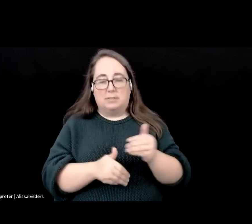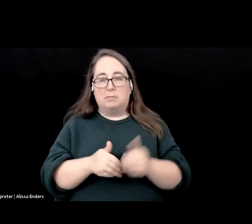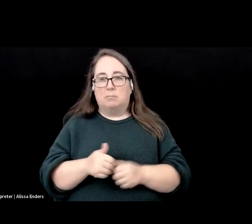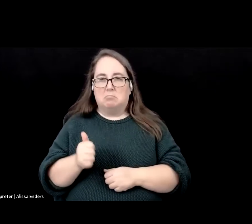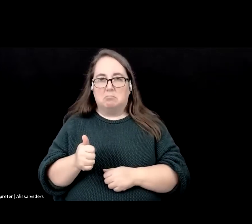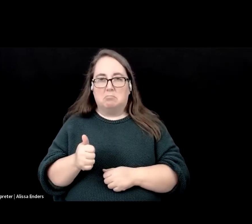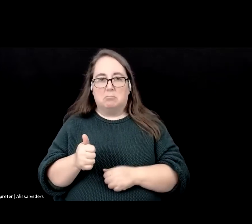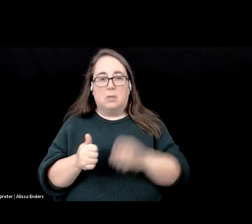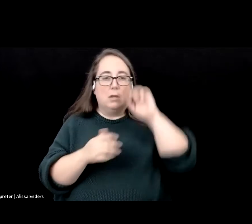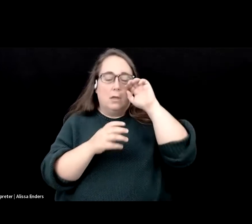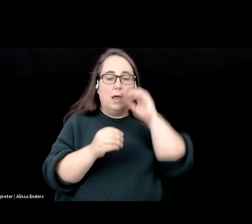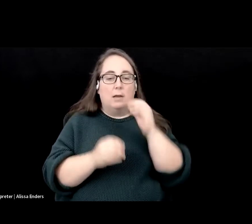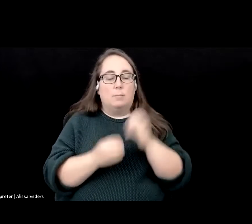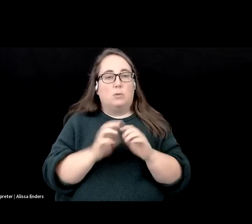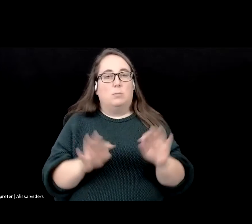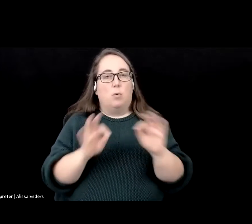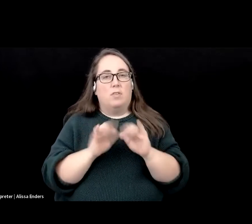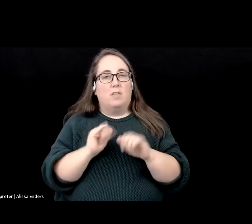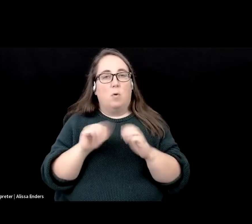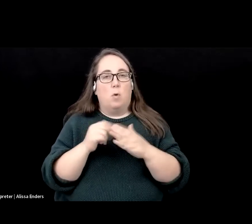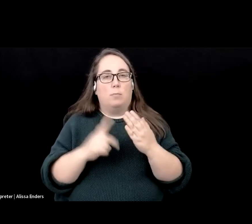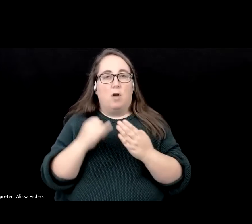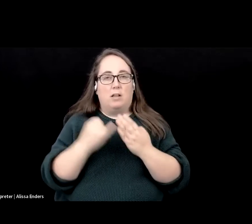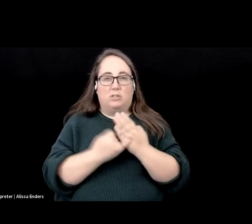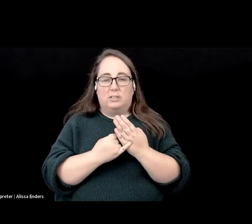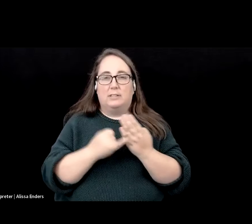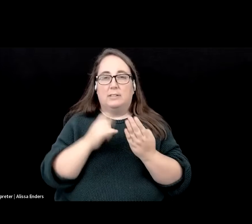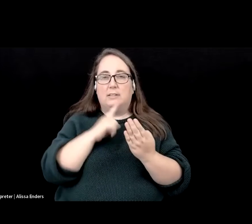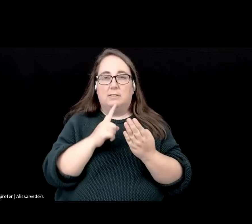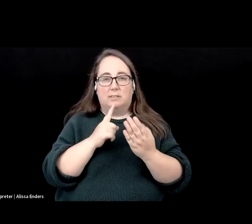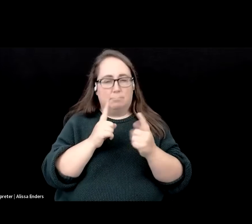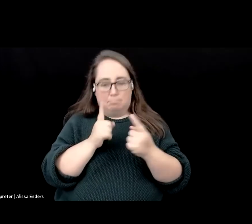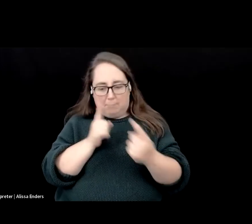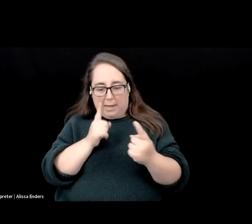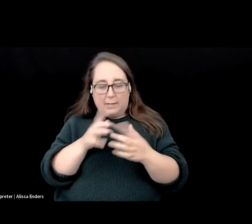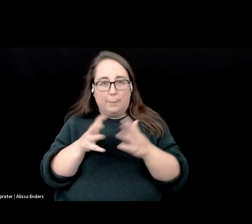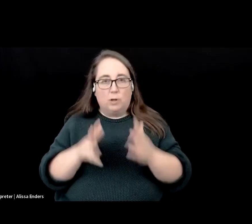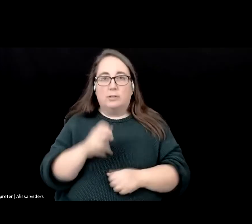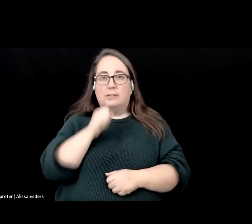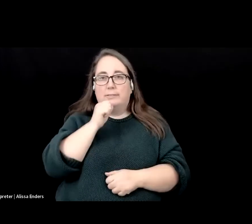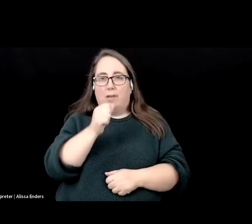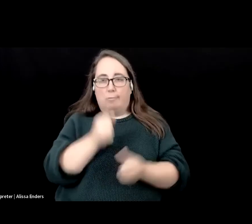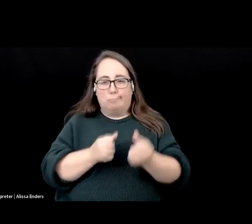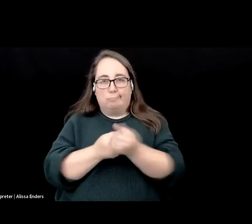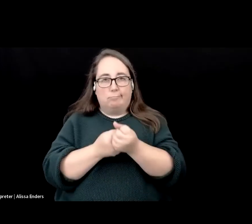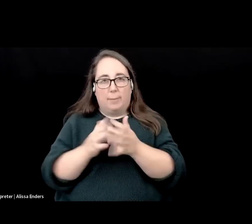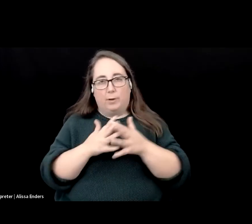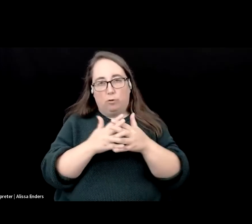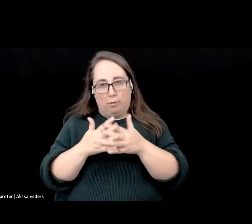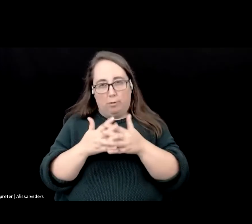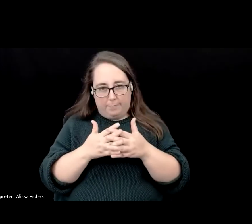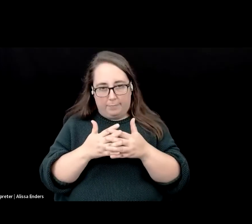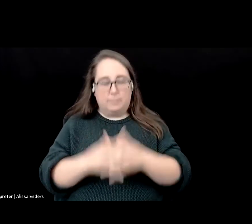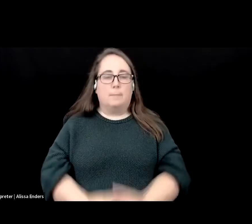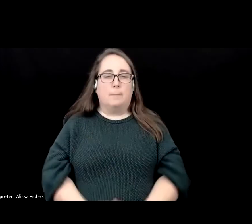perhaps most importantly, that the whole project is in essence anti-American, that it is unpatriotic.